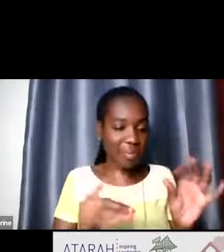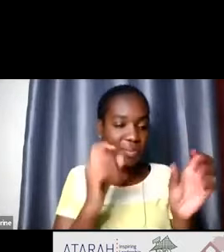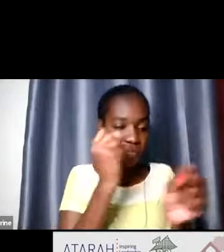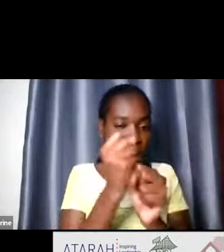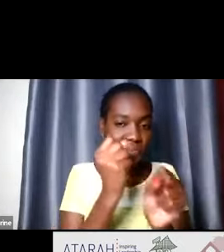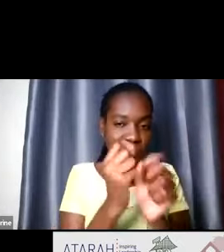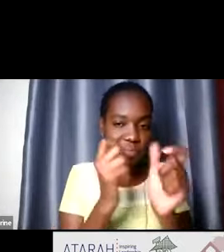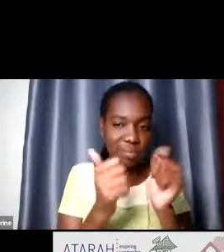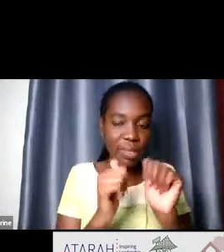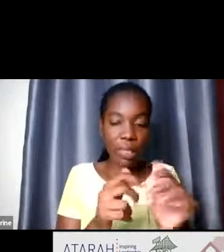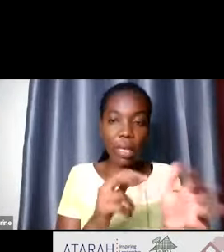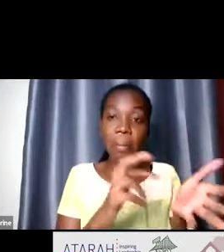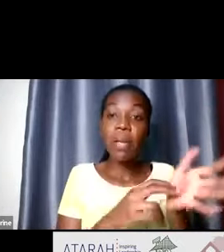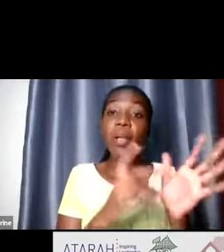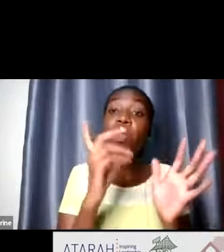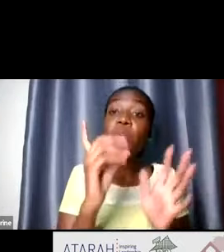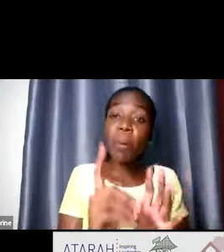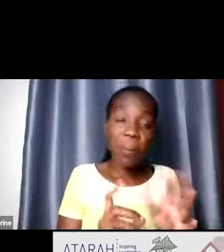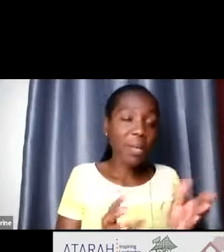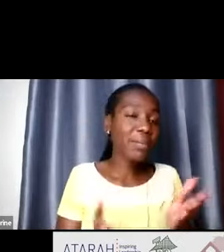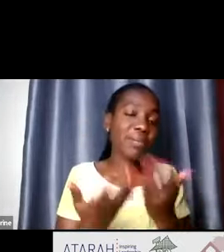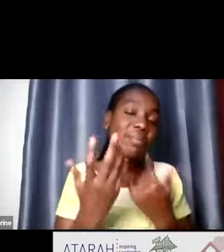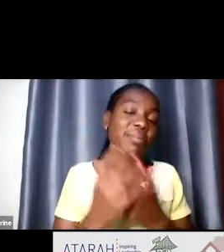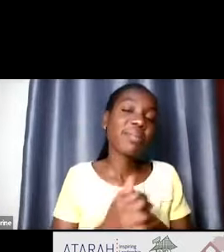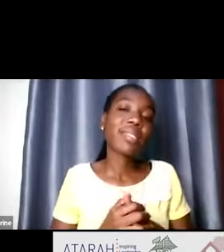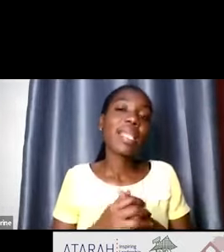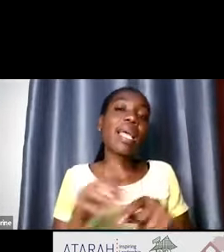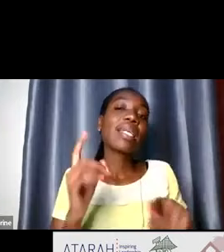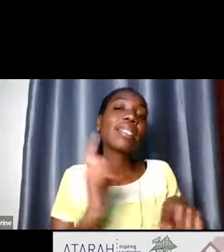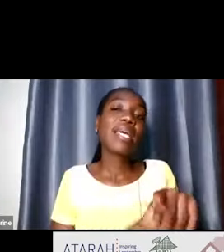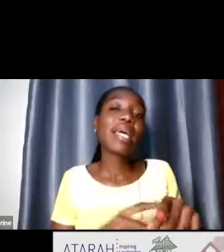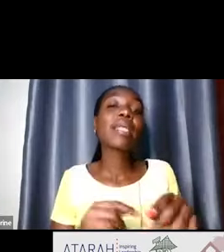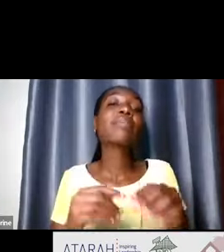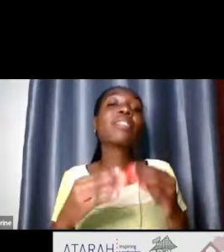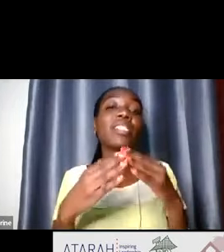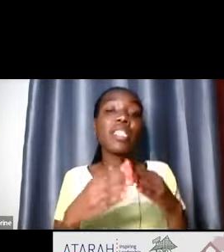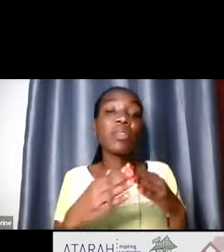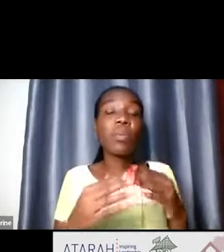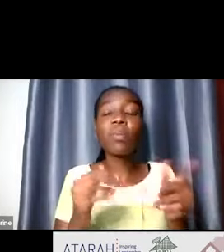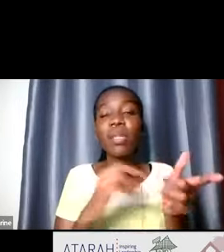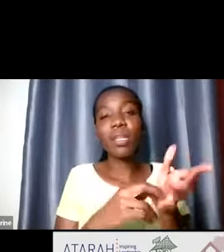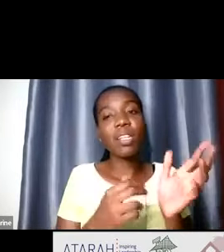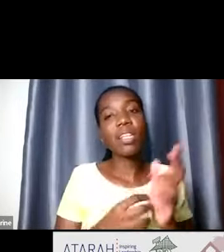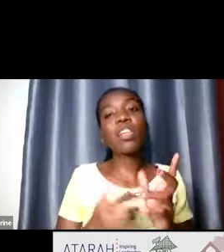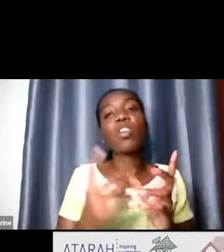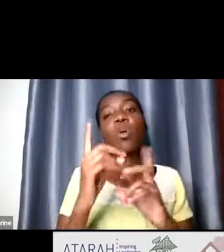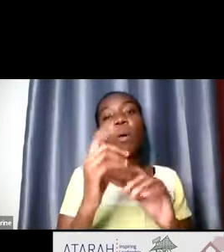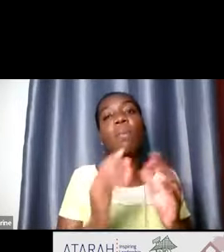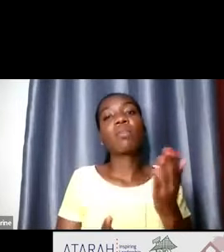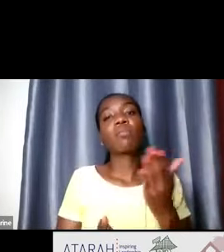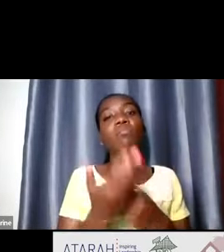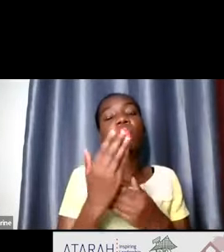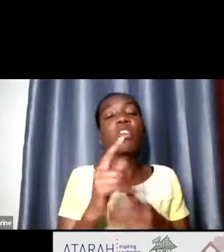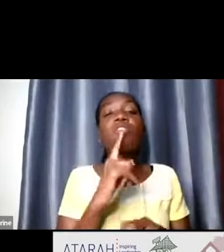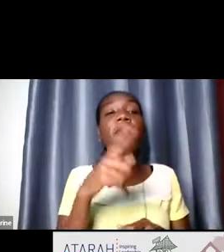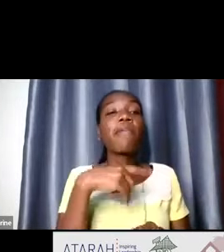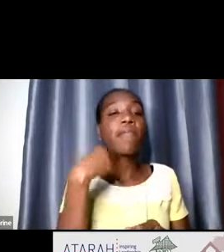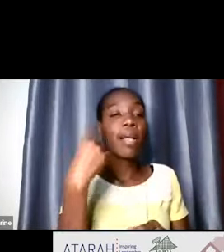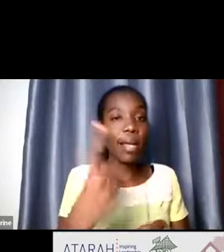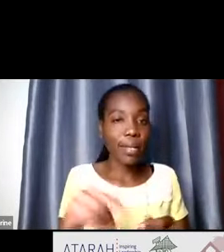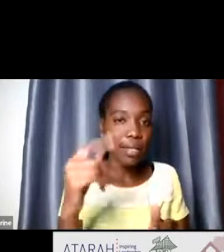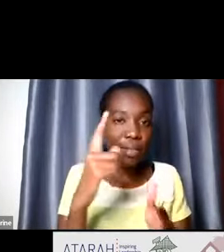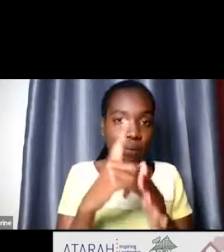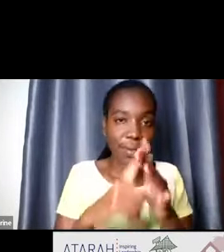dopamine is raised. When we have sexual interactions, dopamine is raised. Now, the funny thing is this: alcohol